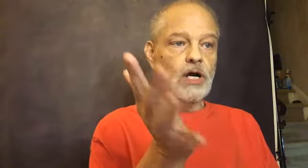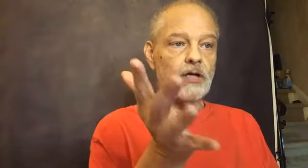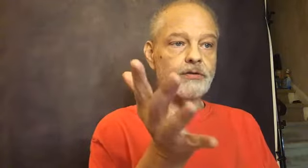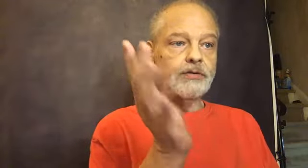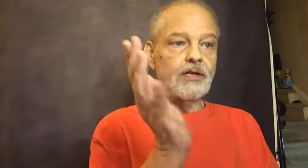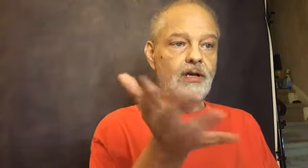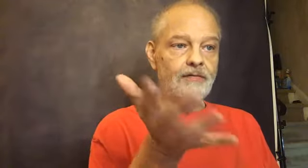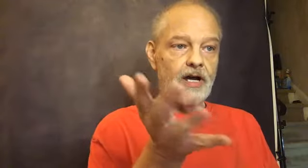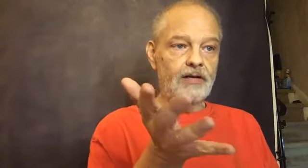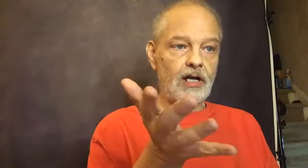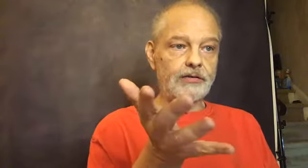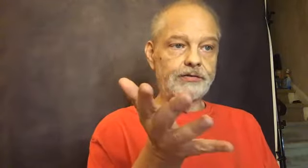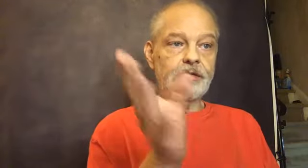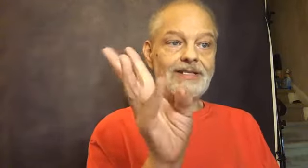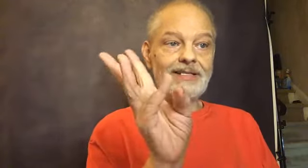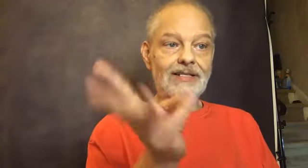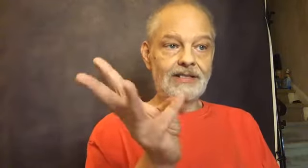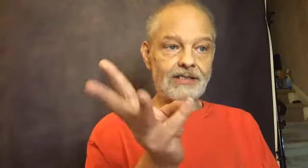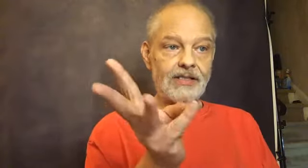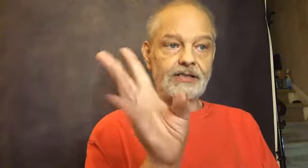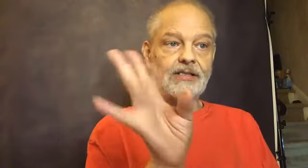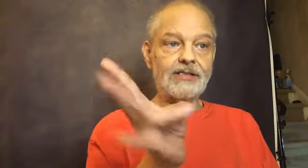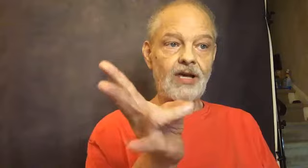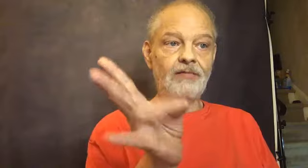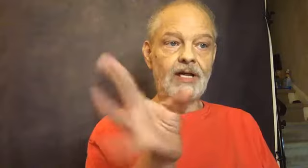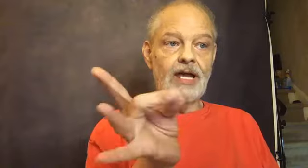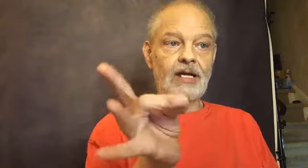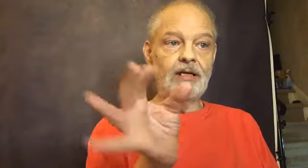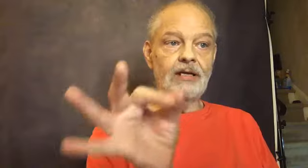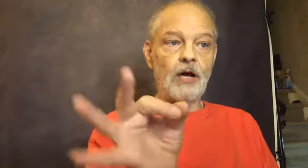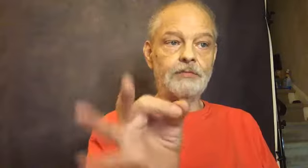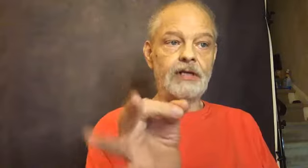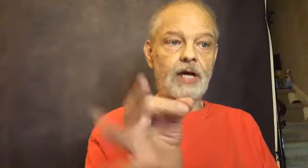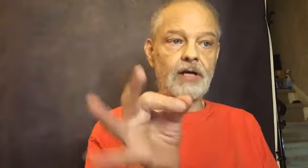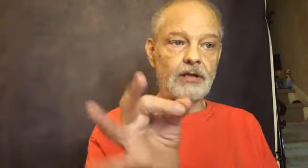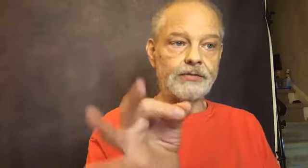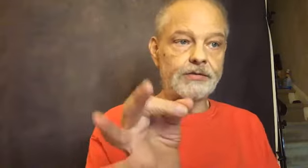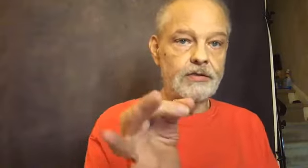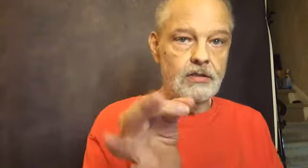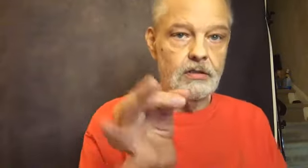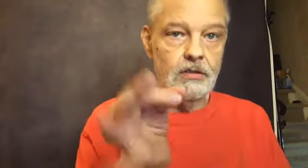$4, $5, 6, 7, 8, up to $9.